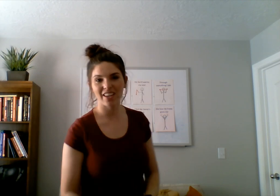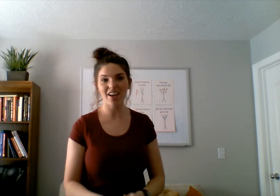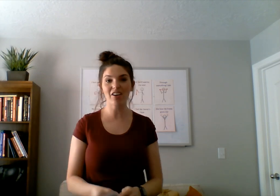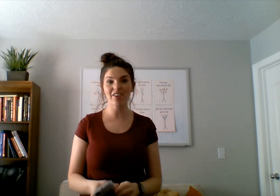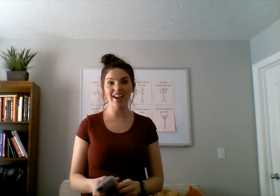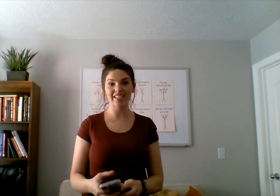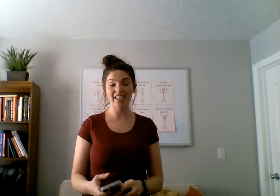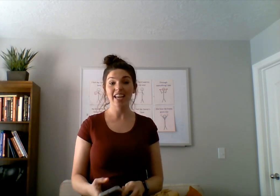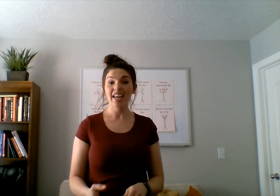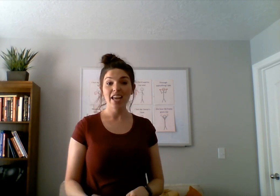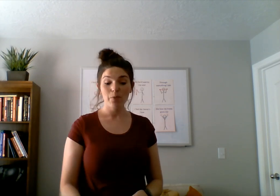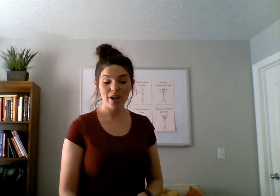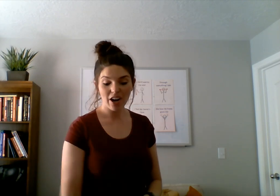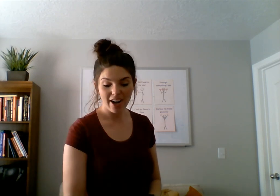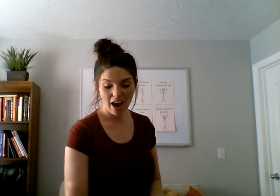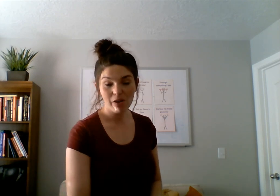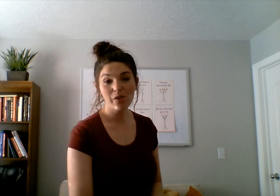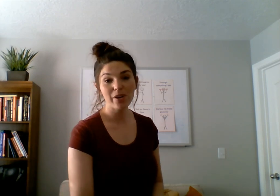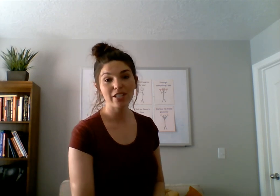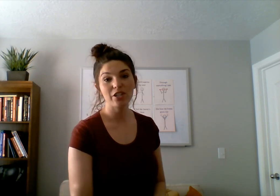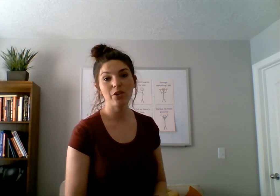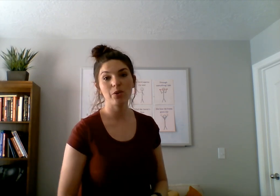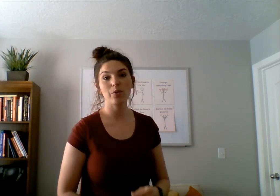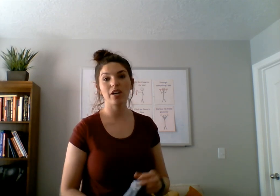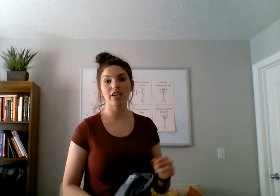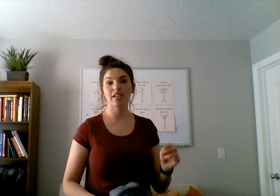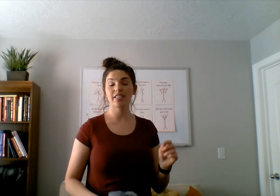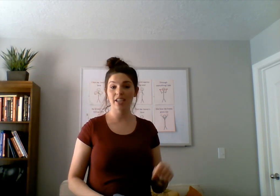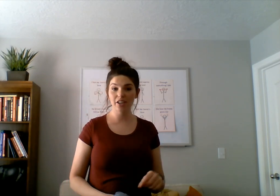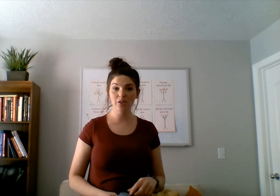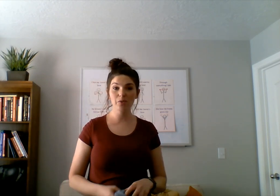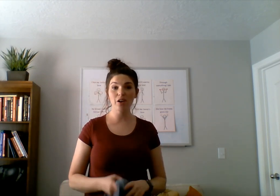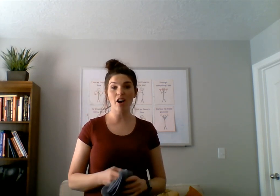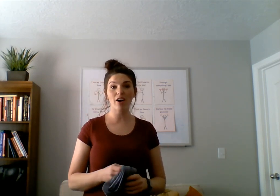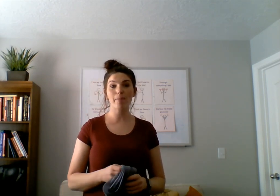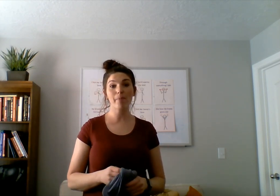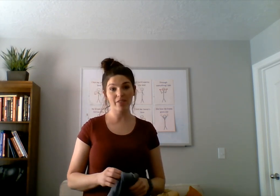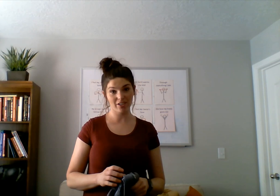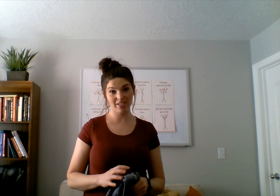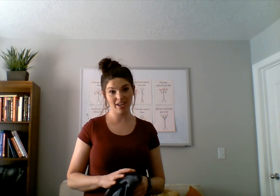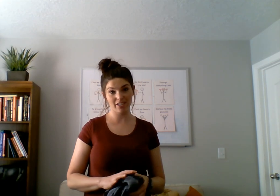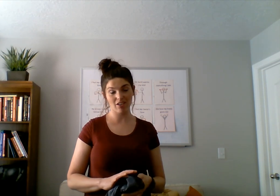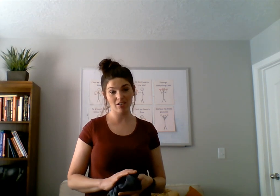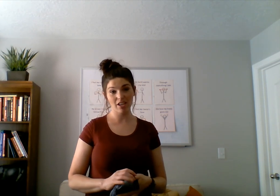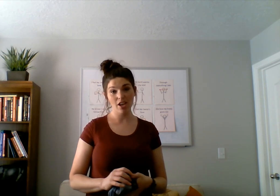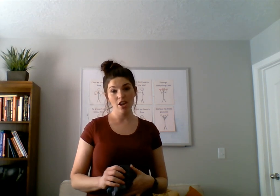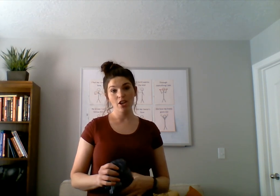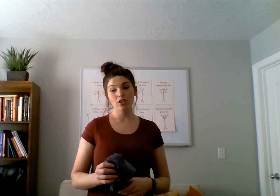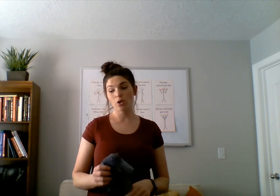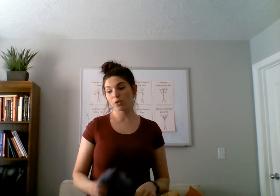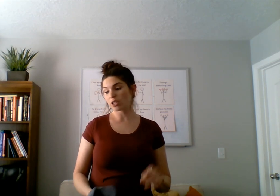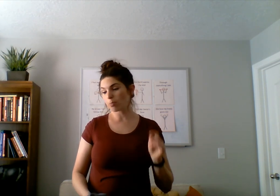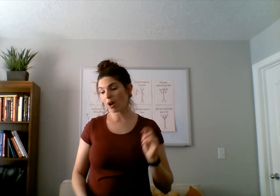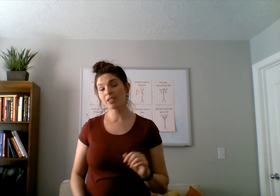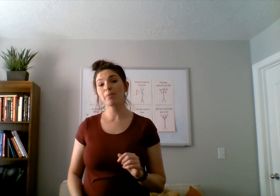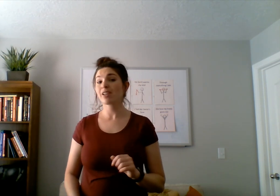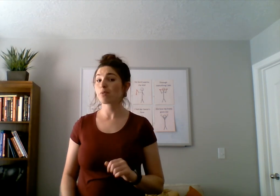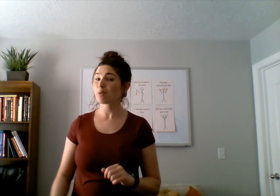All right. We are now going to continue our Mother's Day song. So there's a possibility we